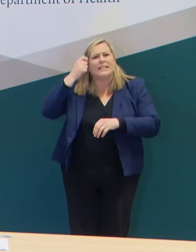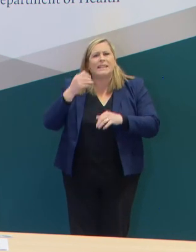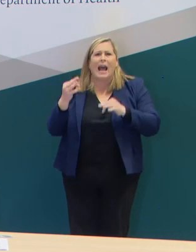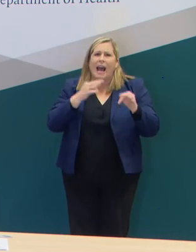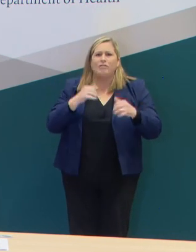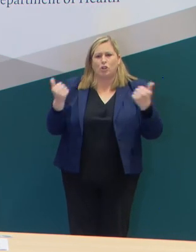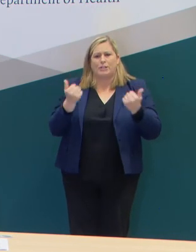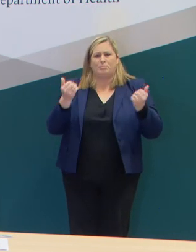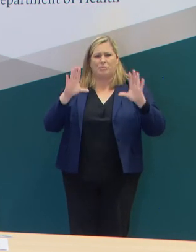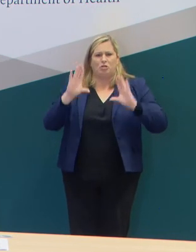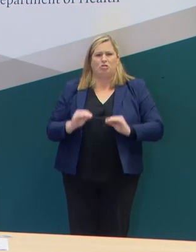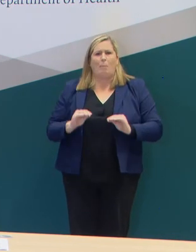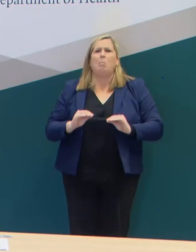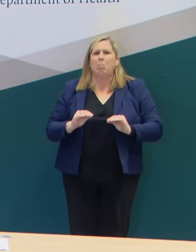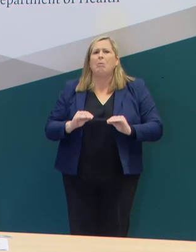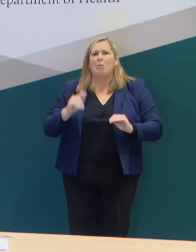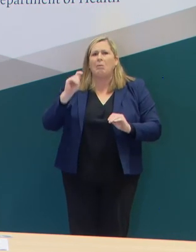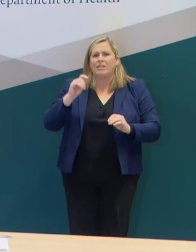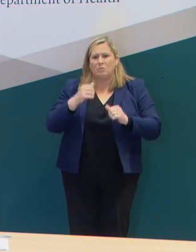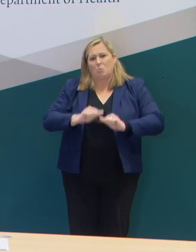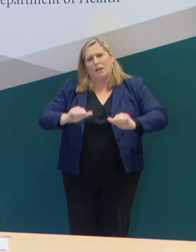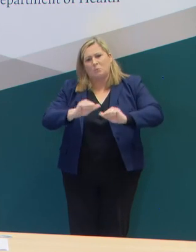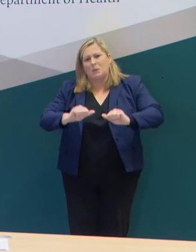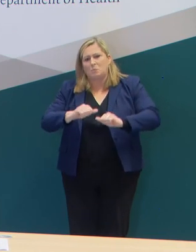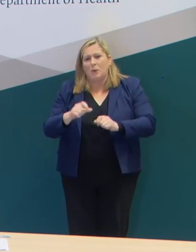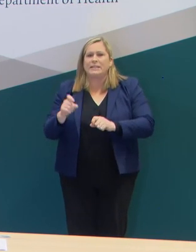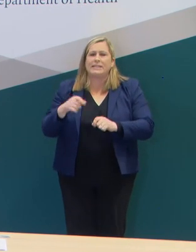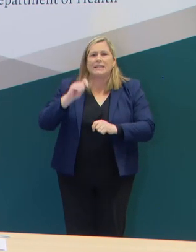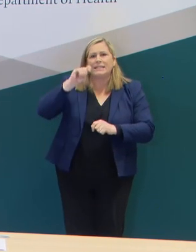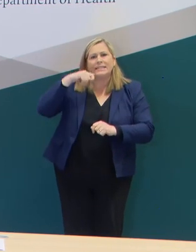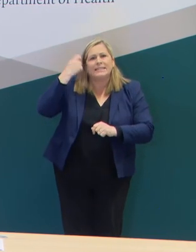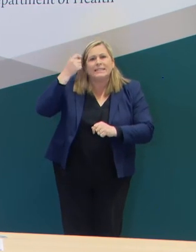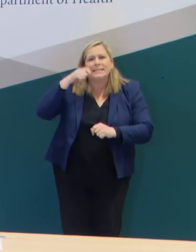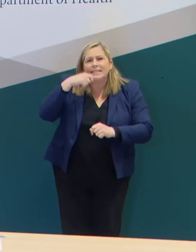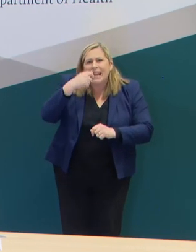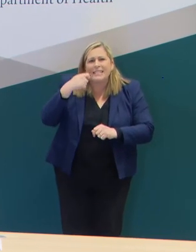being symptomatic. Obviously, I know, Colm, you said that it's not a factor in their